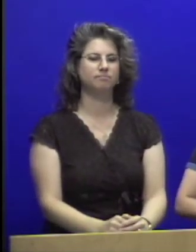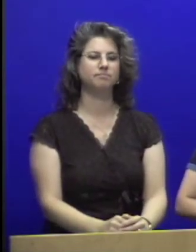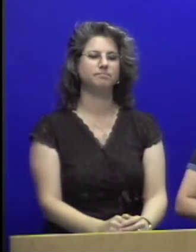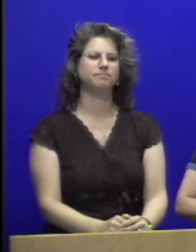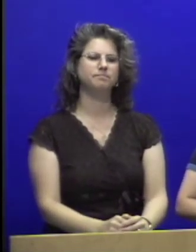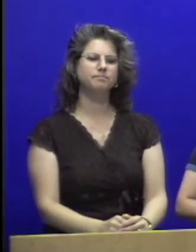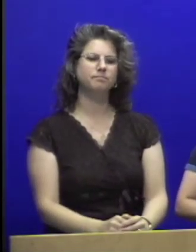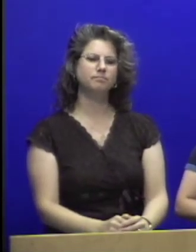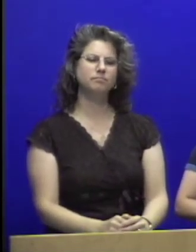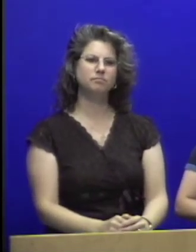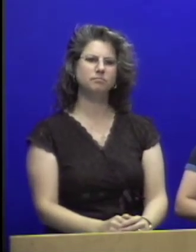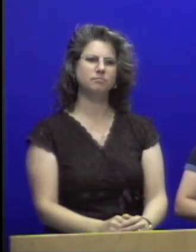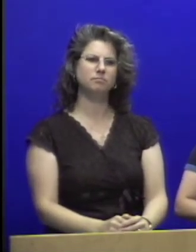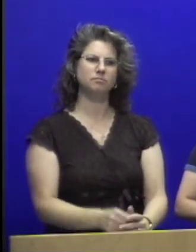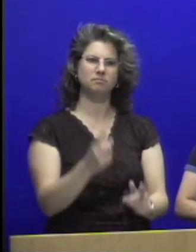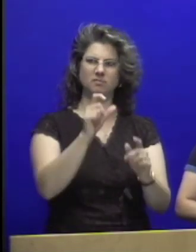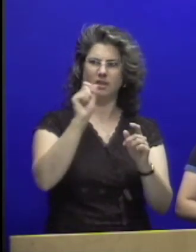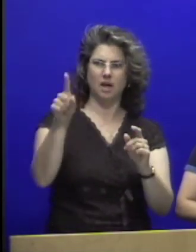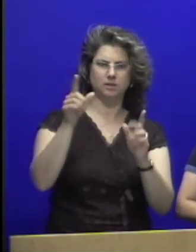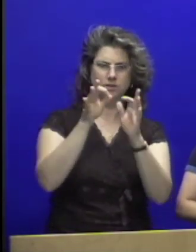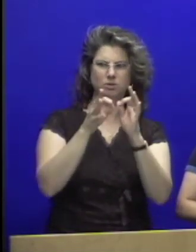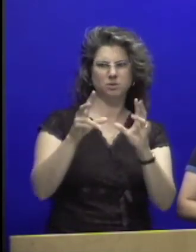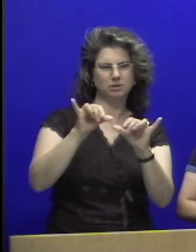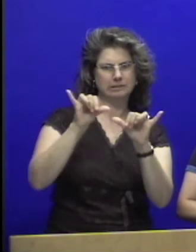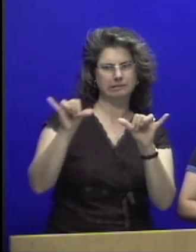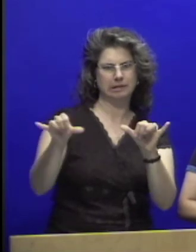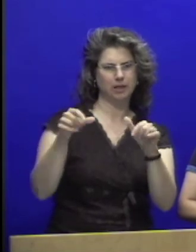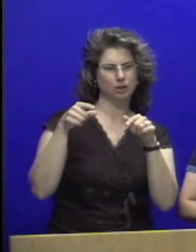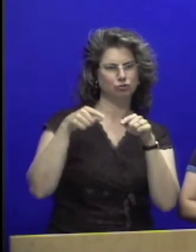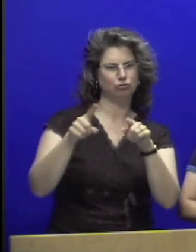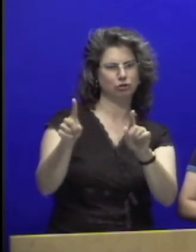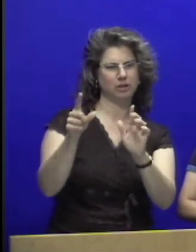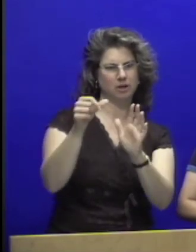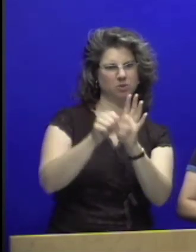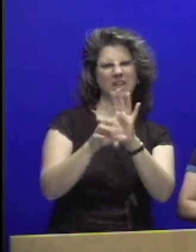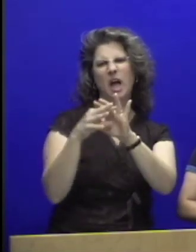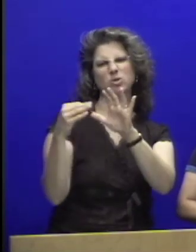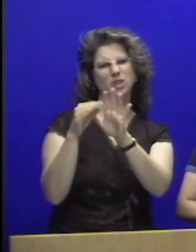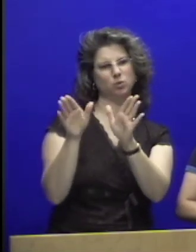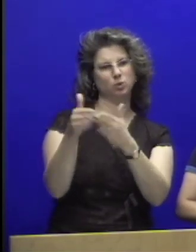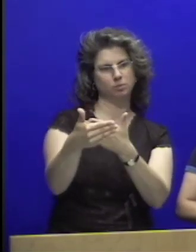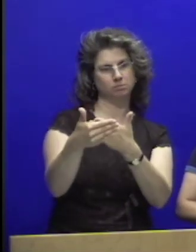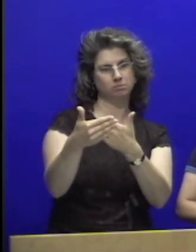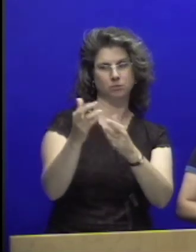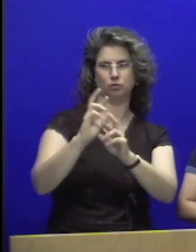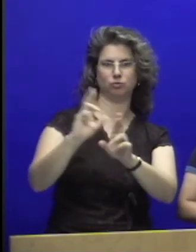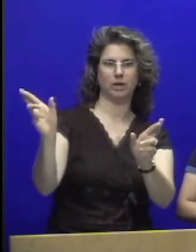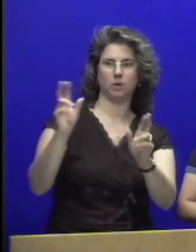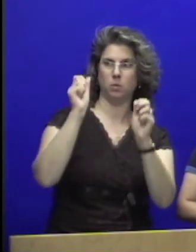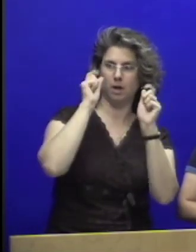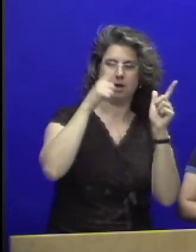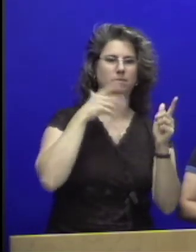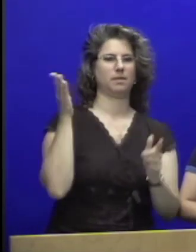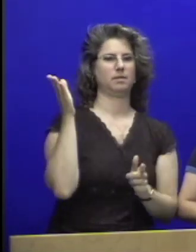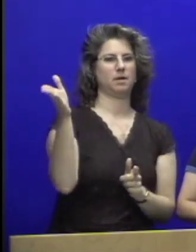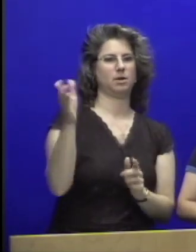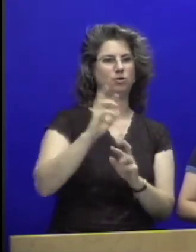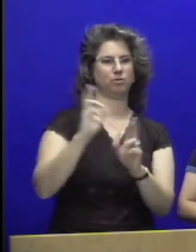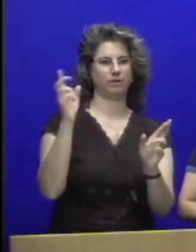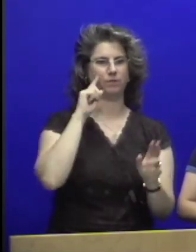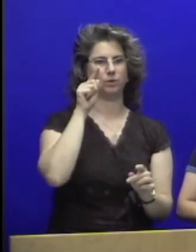Please ask your interpreter to stay during the operation so they're available when you wake up.